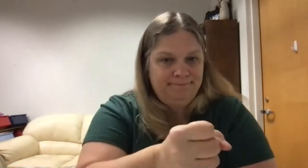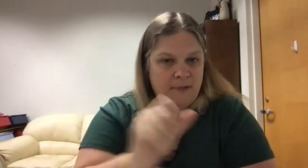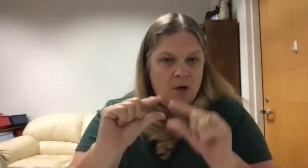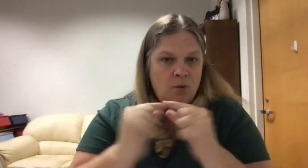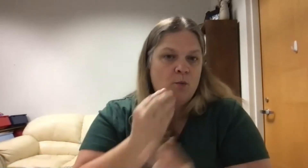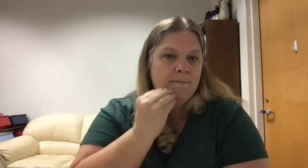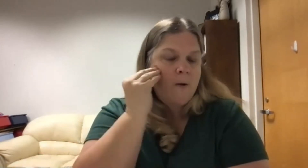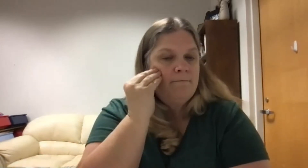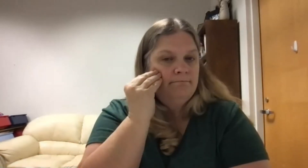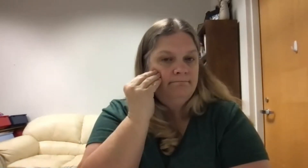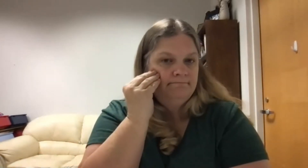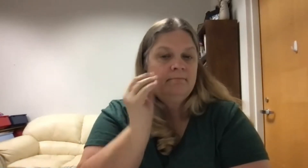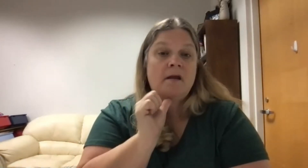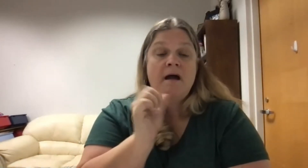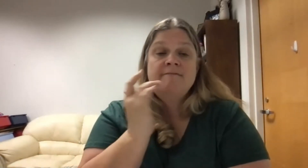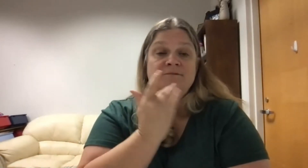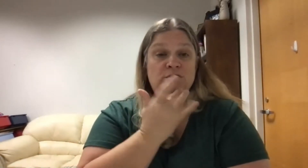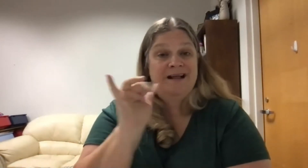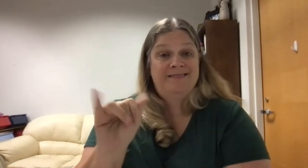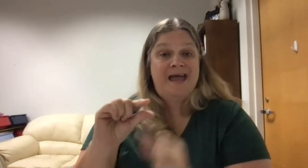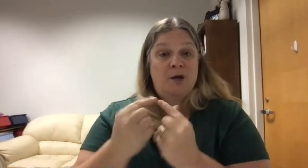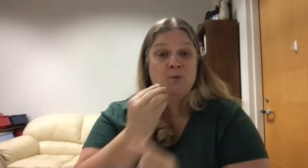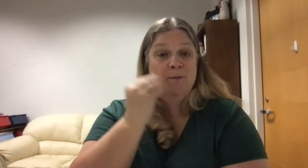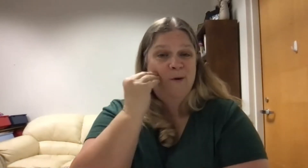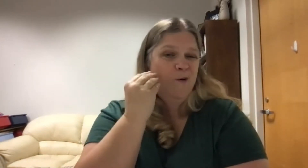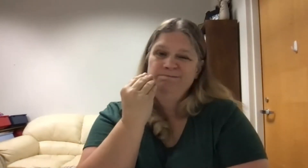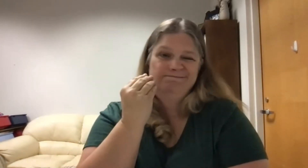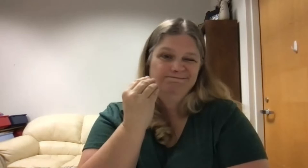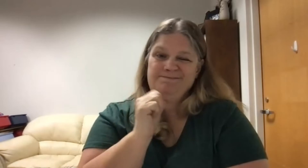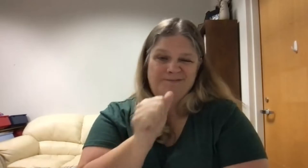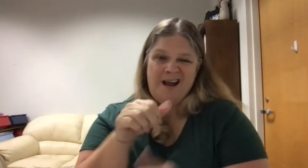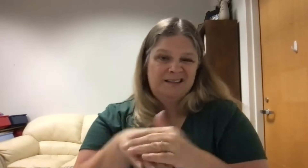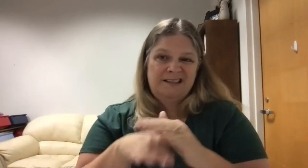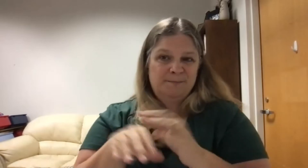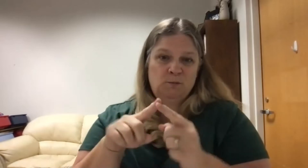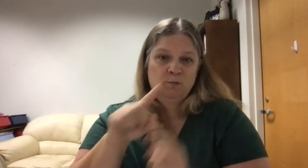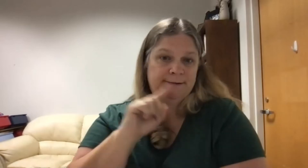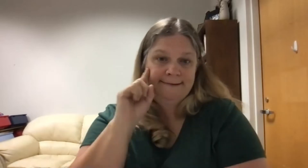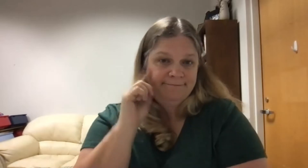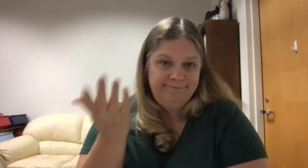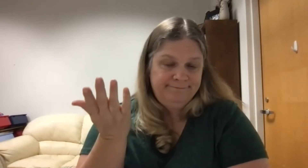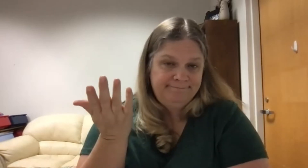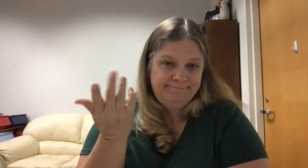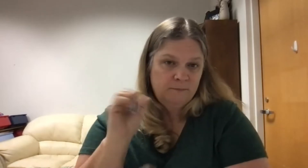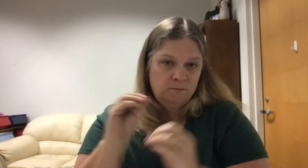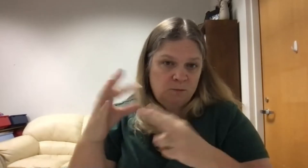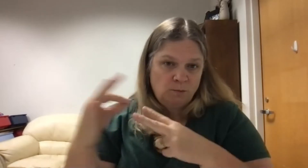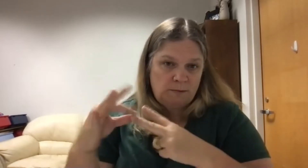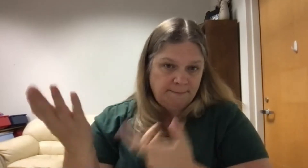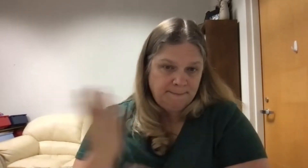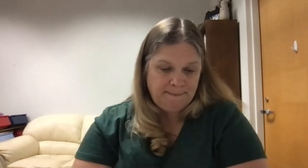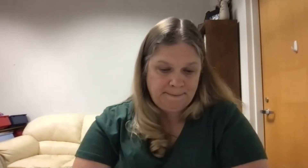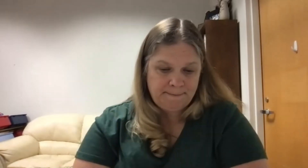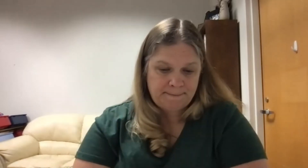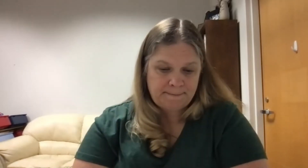of her son, and he had to be placed in a group home. Unfortunately, that group home was not accessible